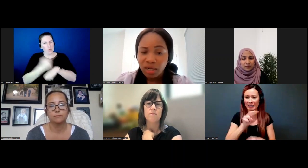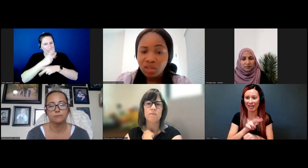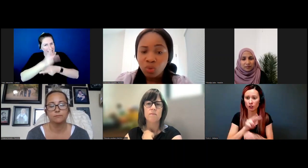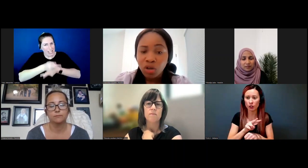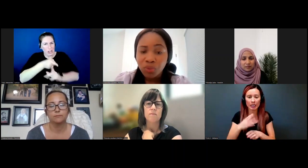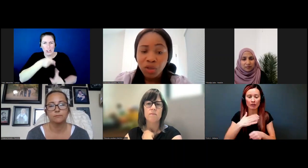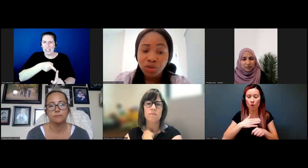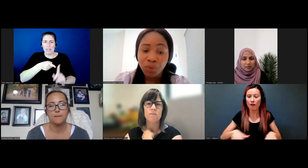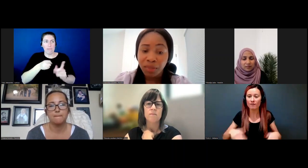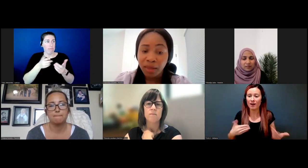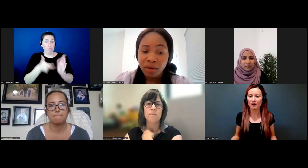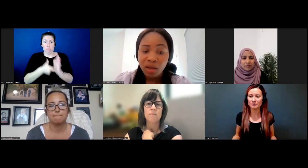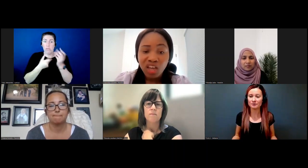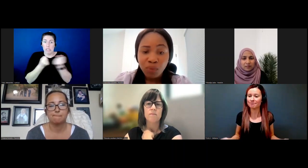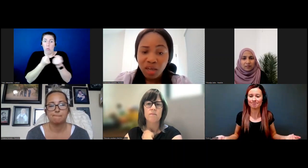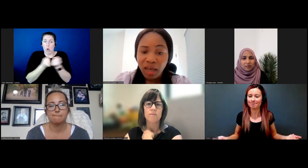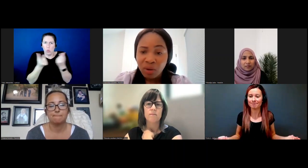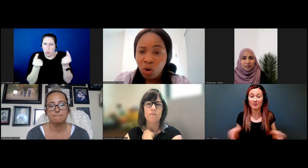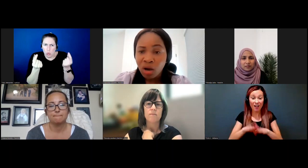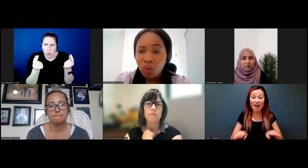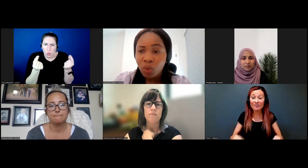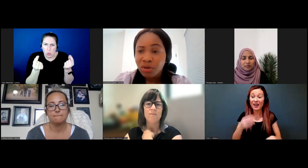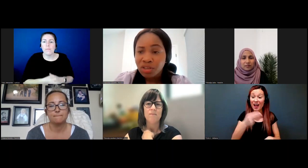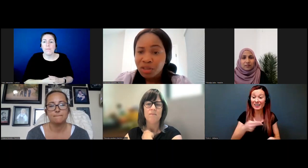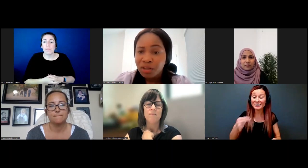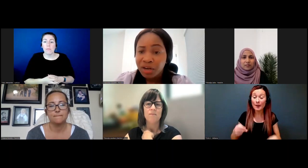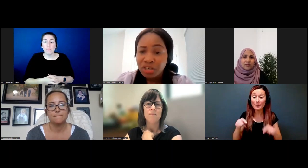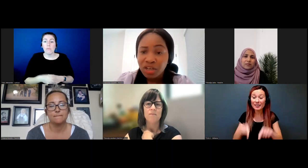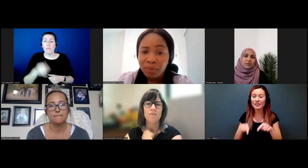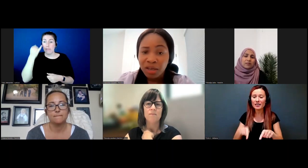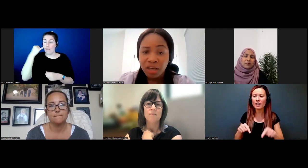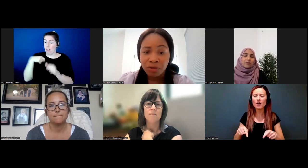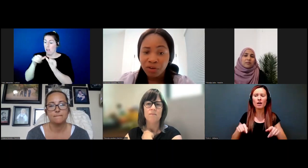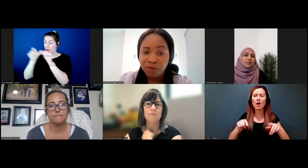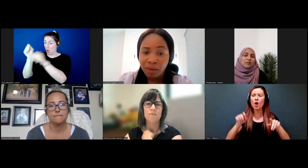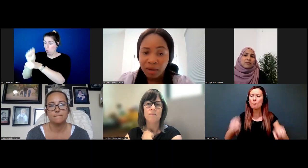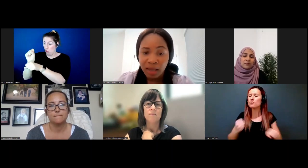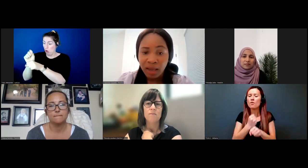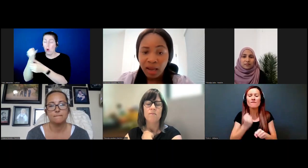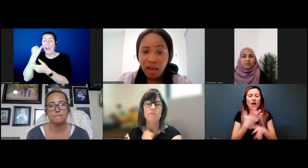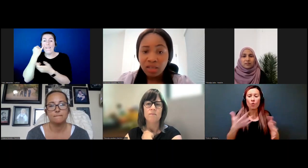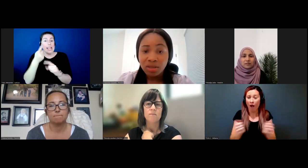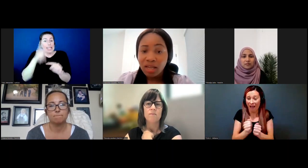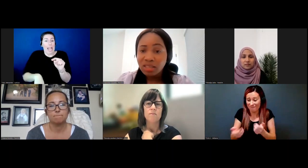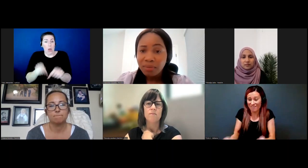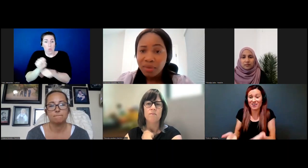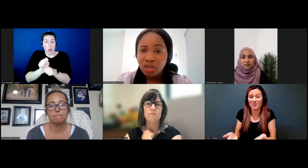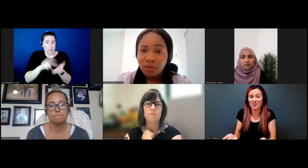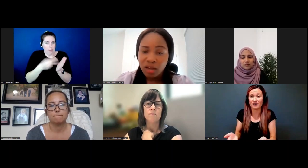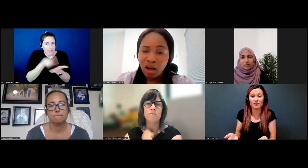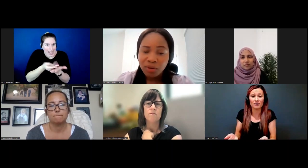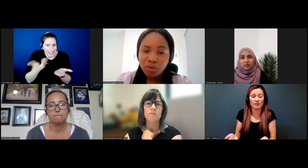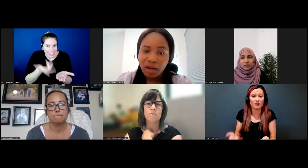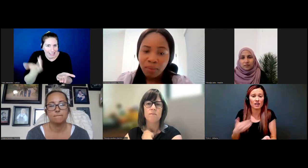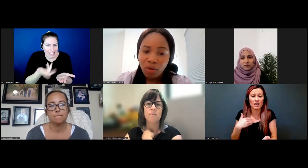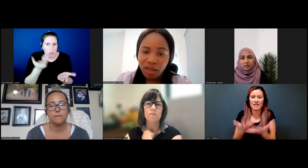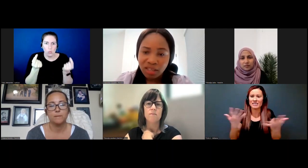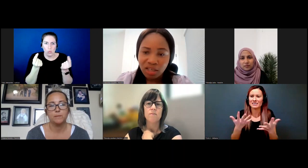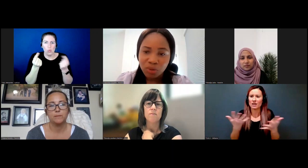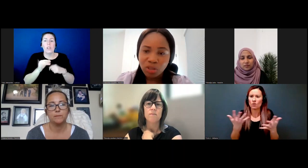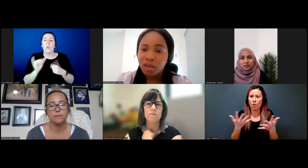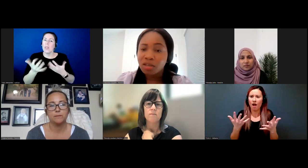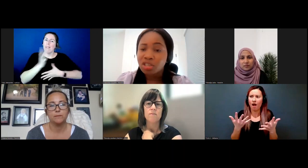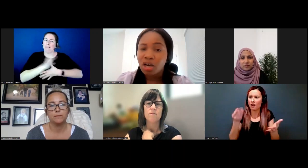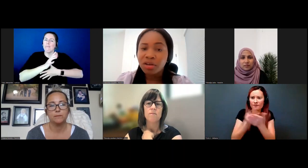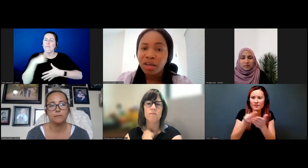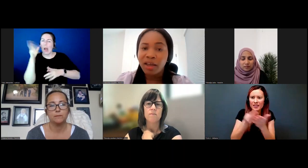support needs, what do we do with them? If we can work, what's going to be the financial implication for our family? So that's the major thing. I'll be dwelling more on that